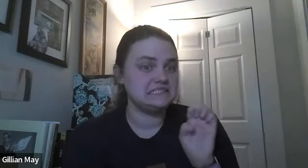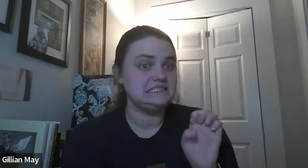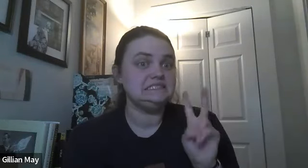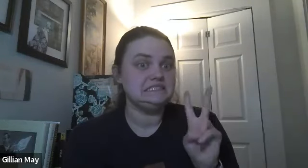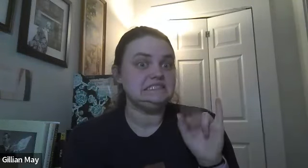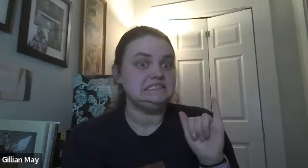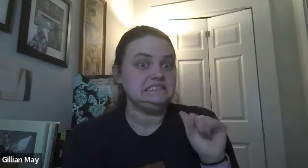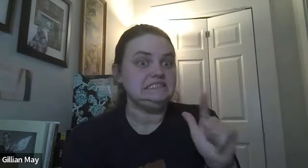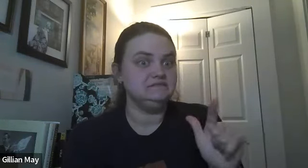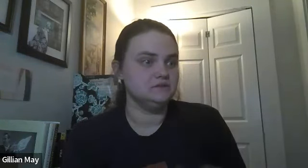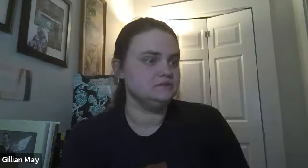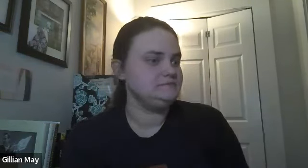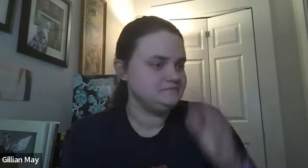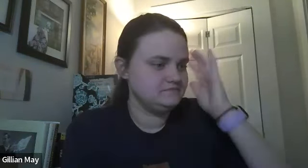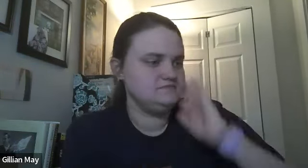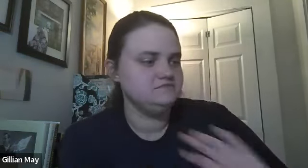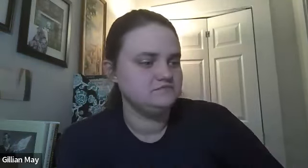like evil.